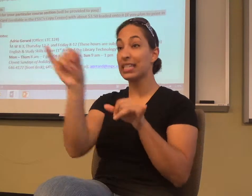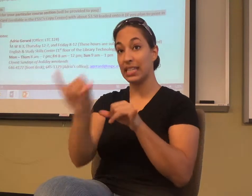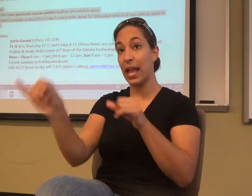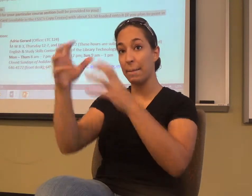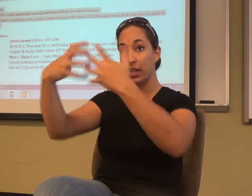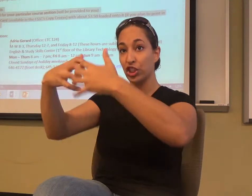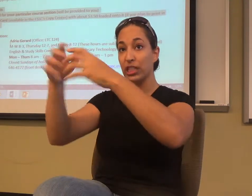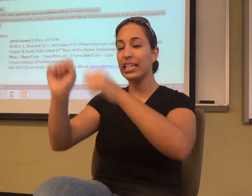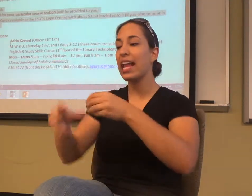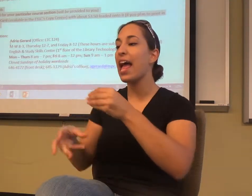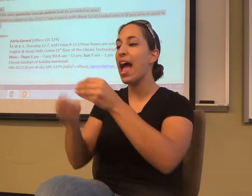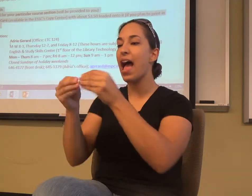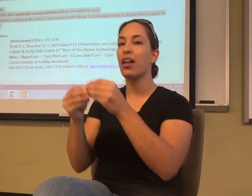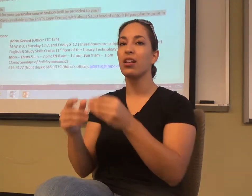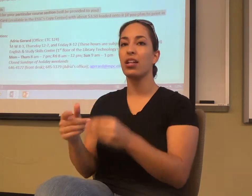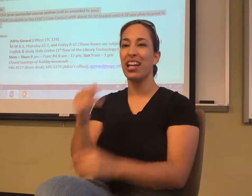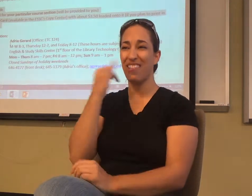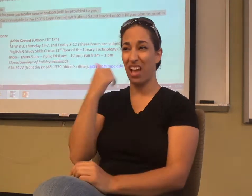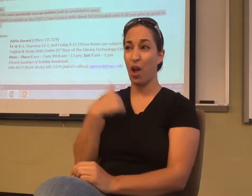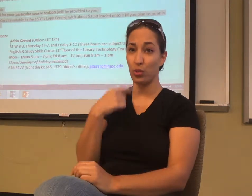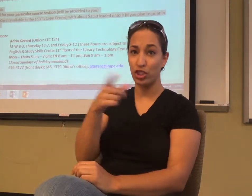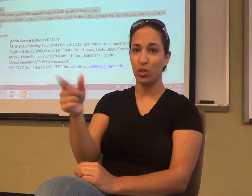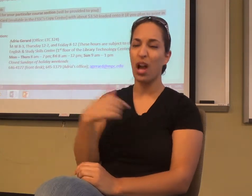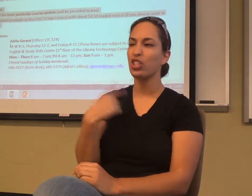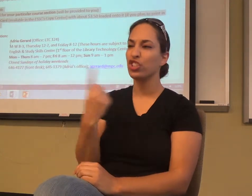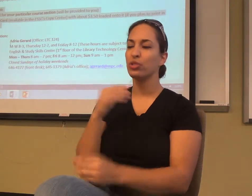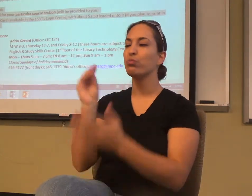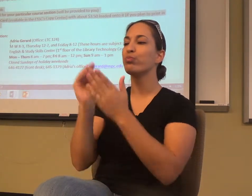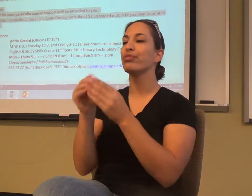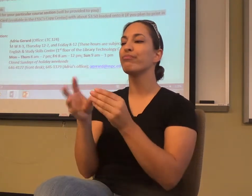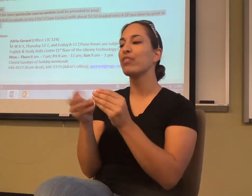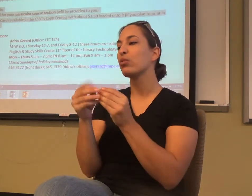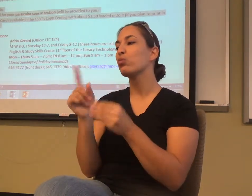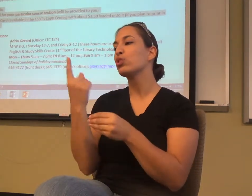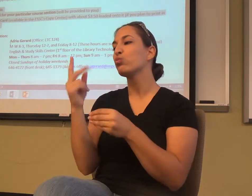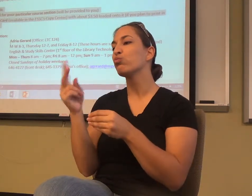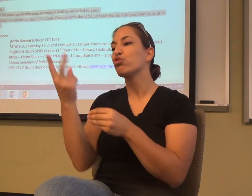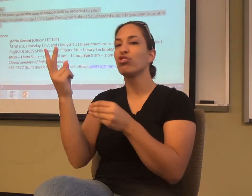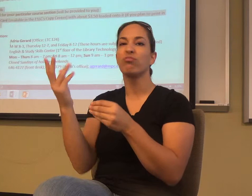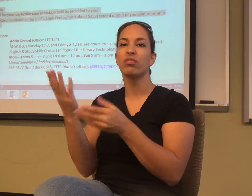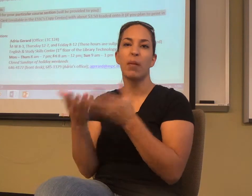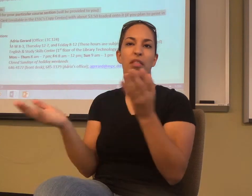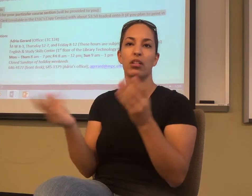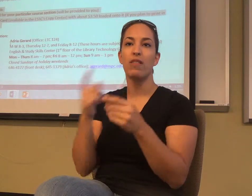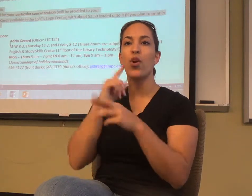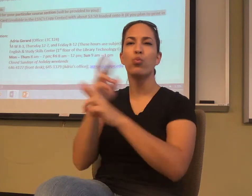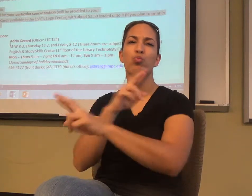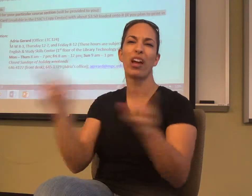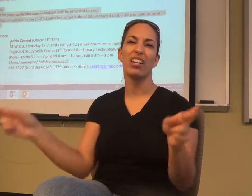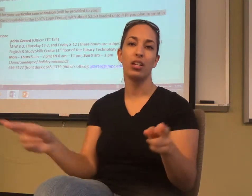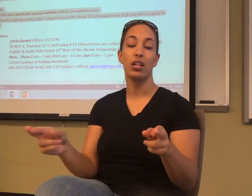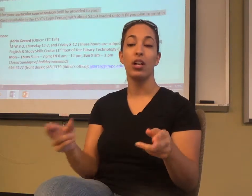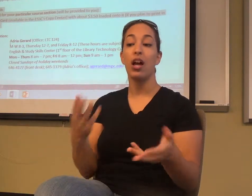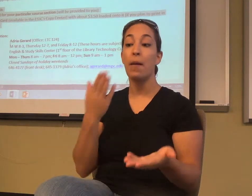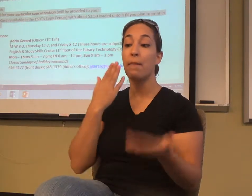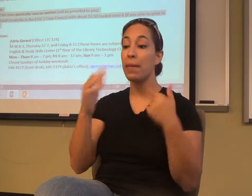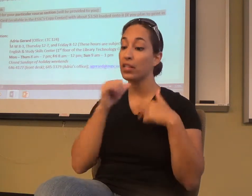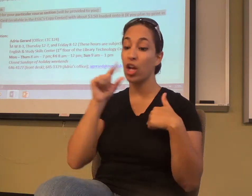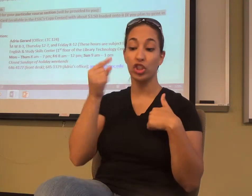I were you, I'd just put a few dollars on it so you're ready to go. You may have more printing than just for this course. There might be assignments for Miss